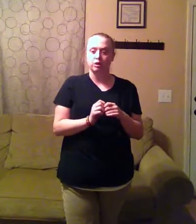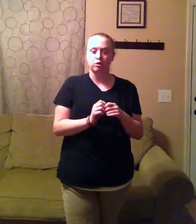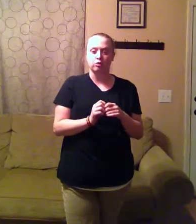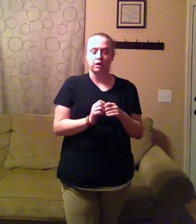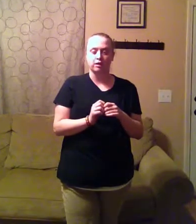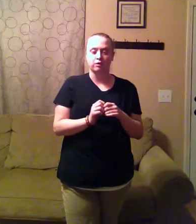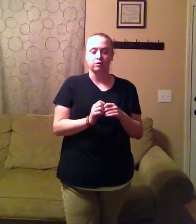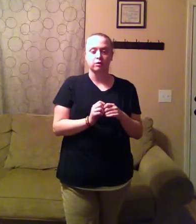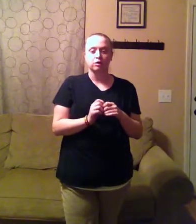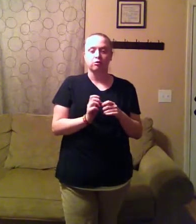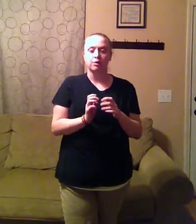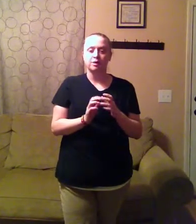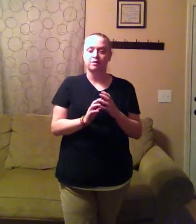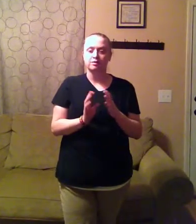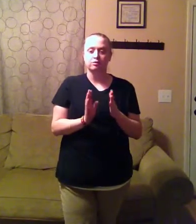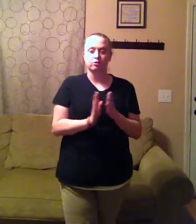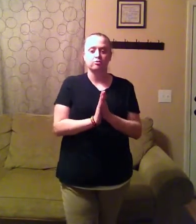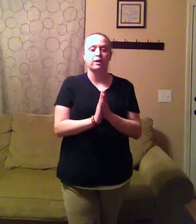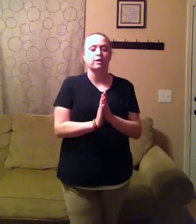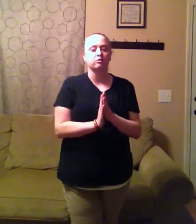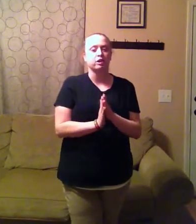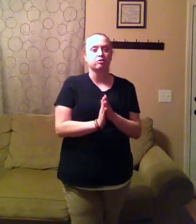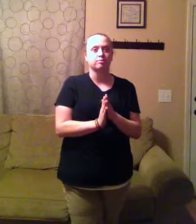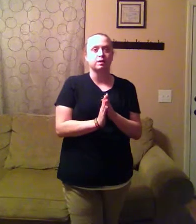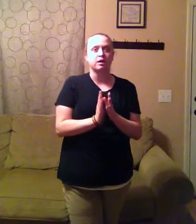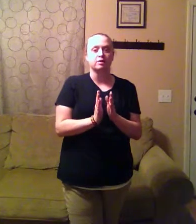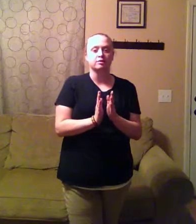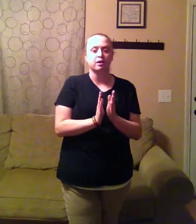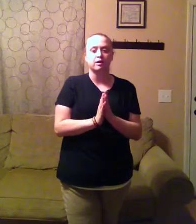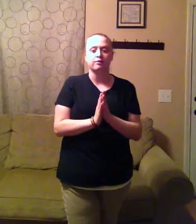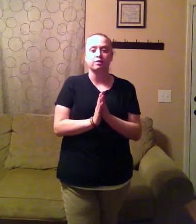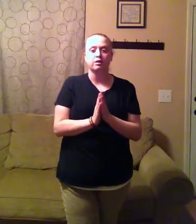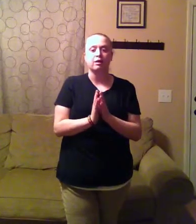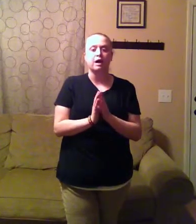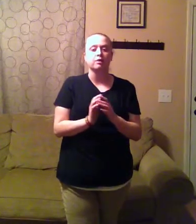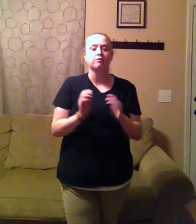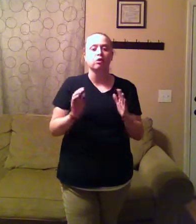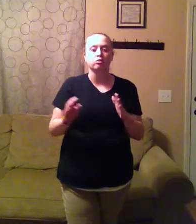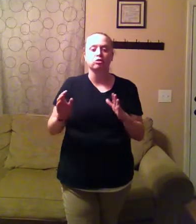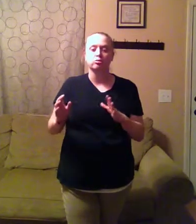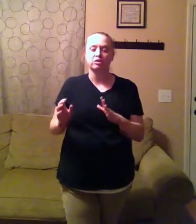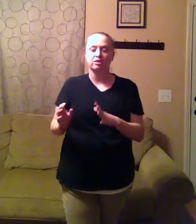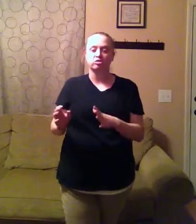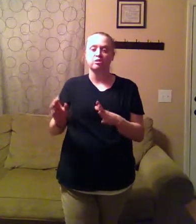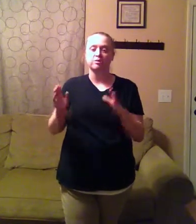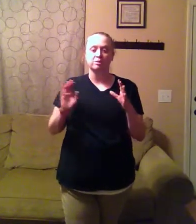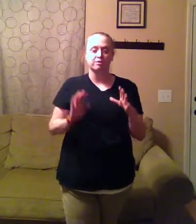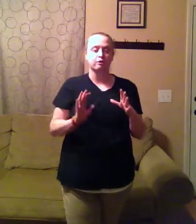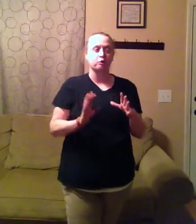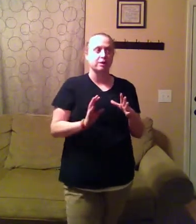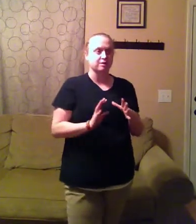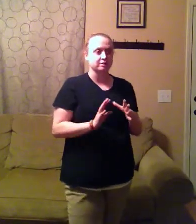an all-nighter. Cramming is discouraged by educators because of the lack of long-term retention of the material being